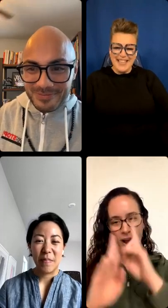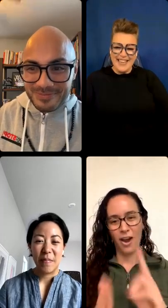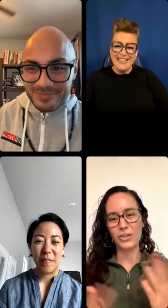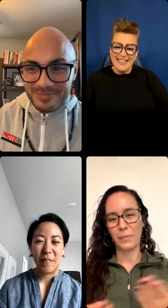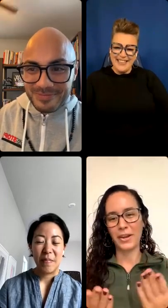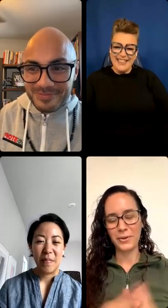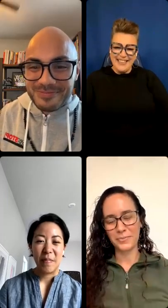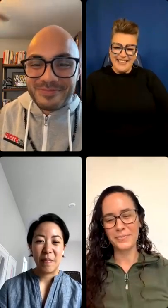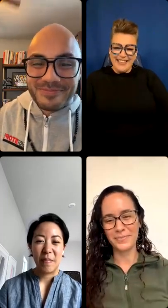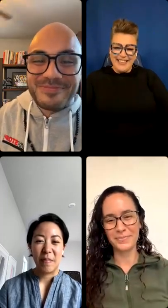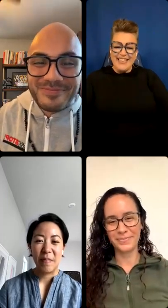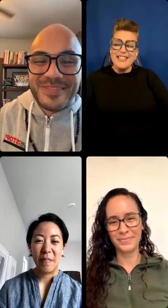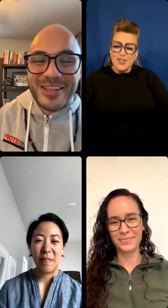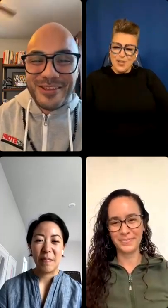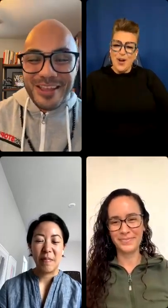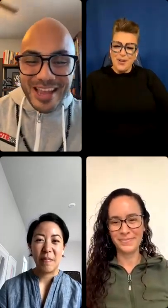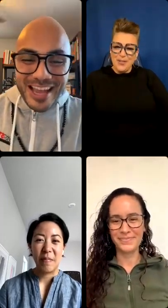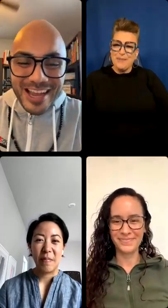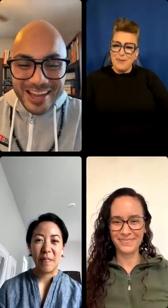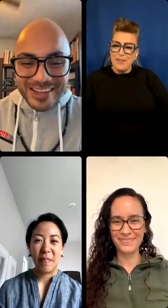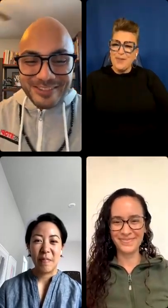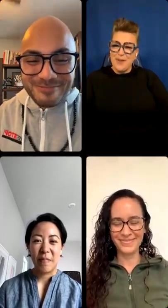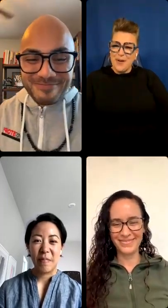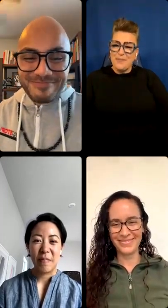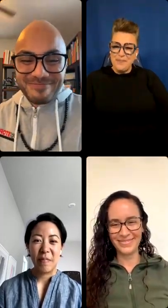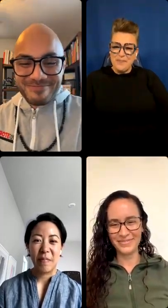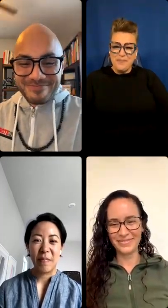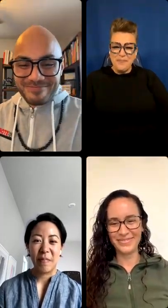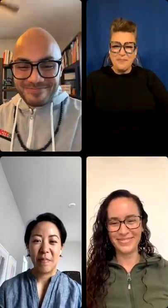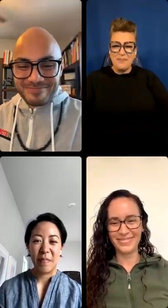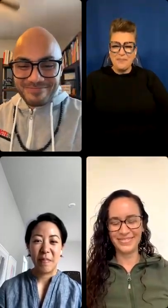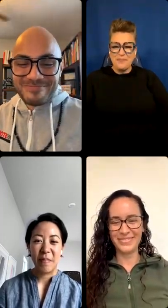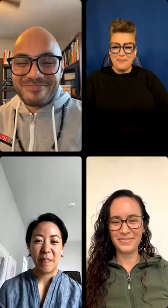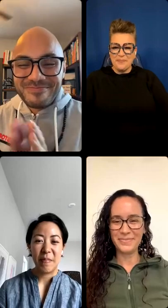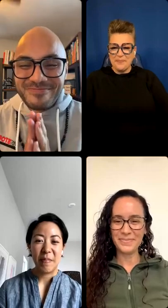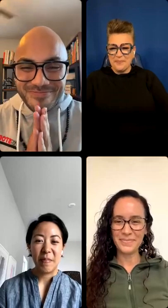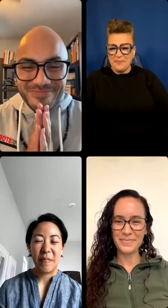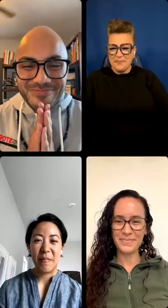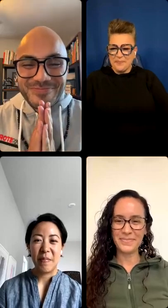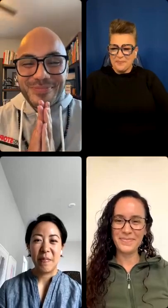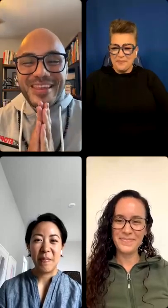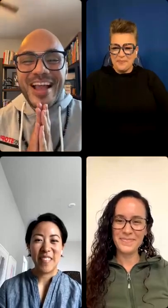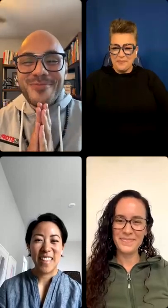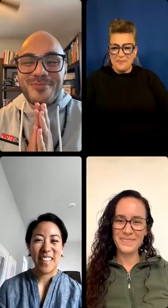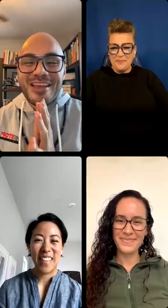space today. It's such an honor to be with you all.